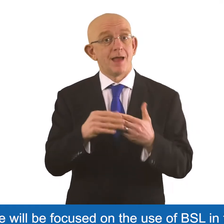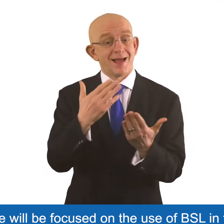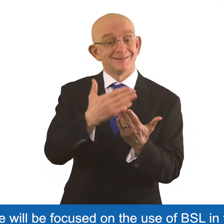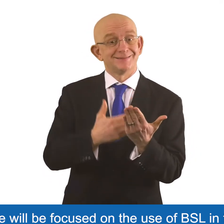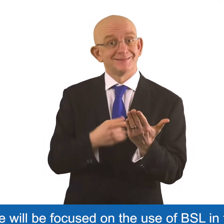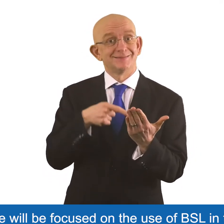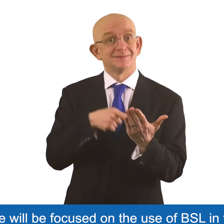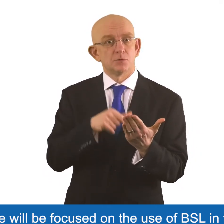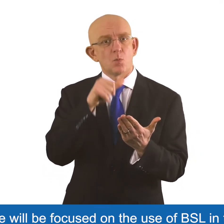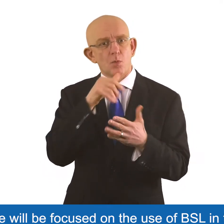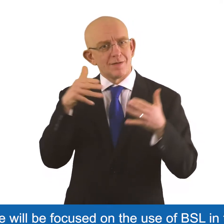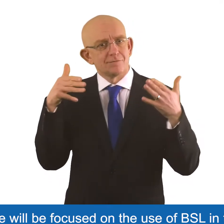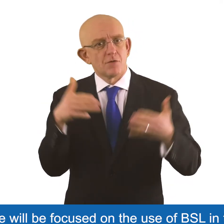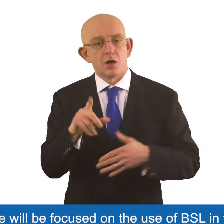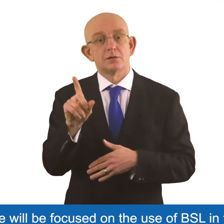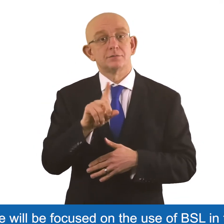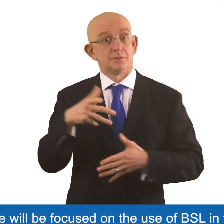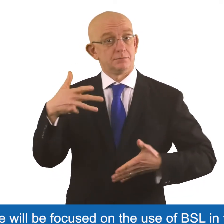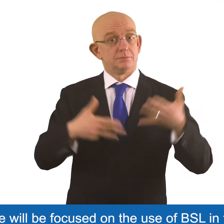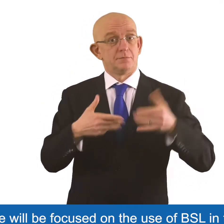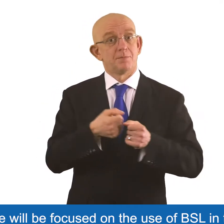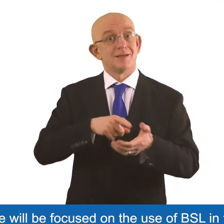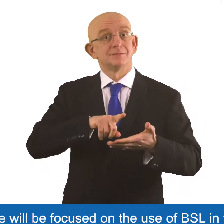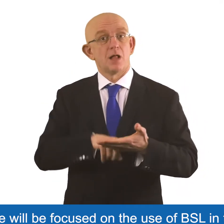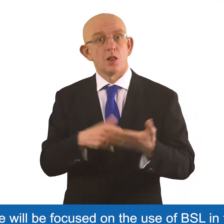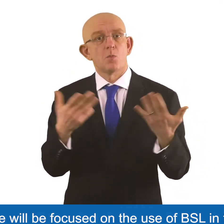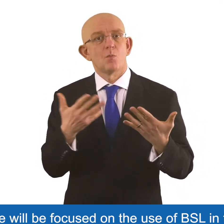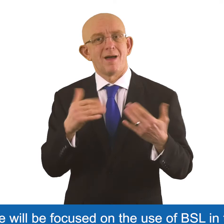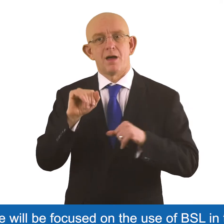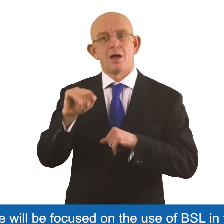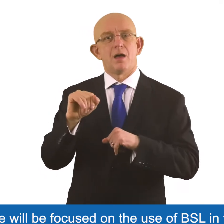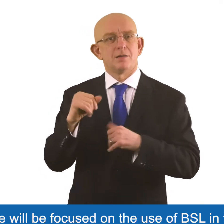34. The guidance will be focused on the use of BSL in the public sector.